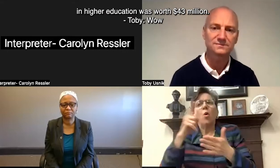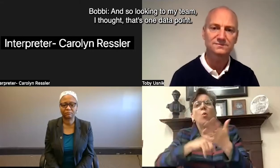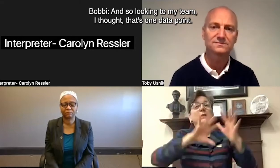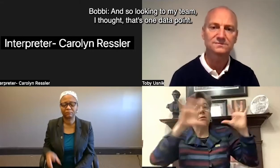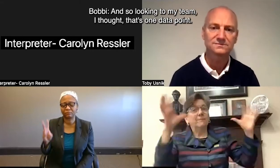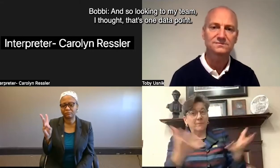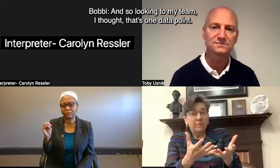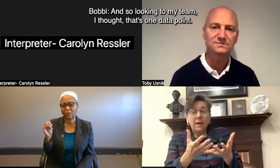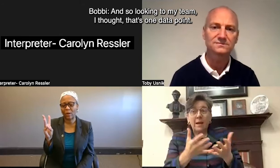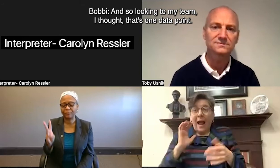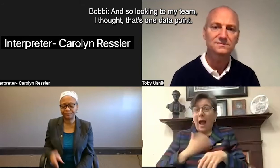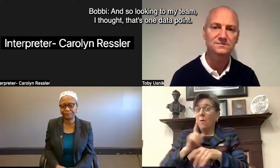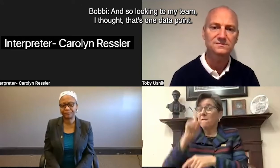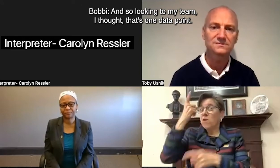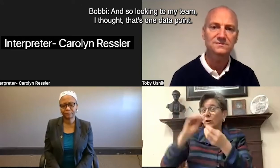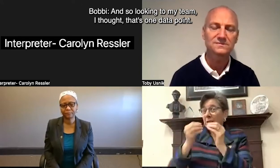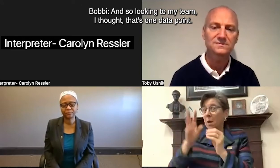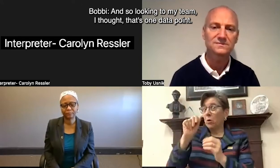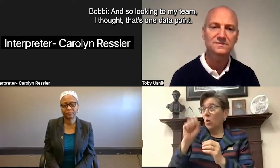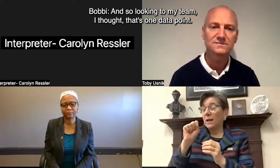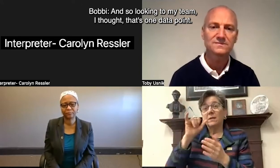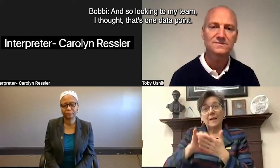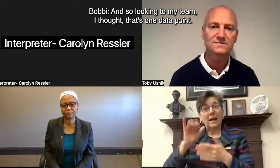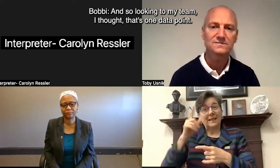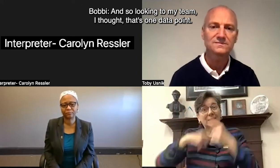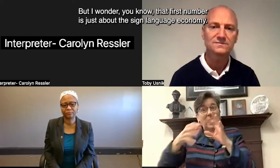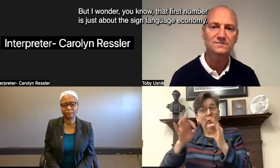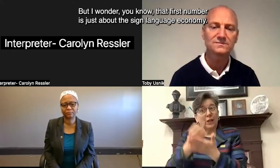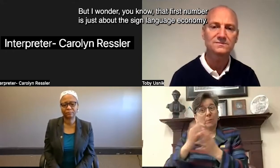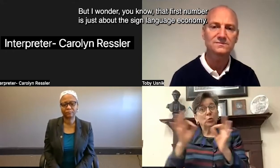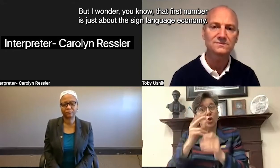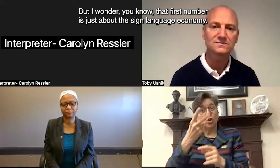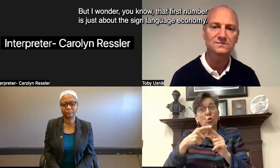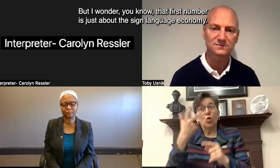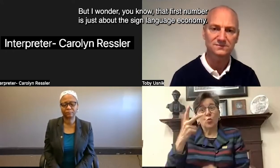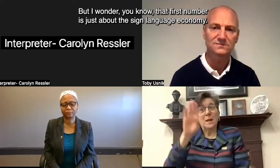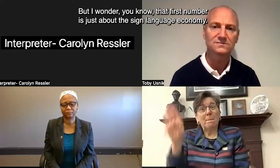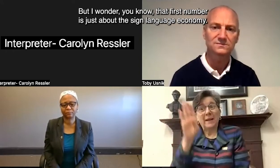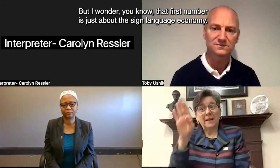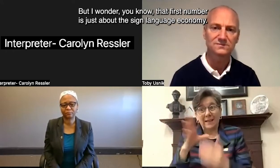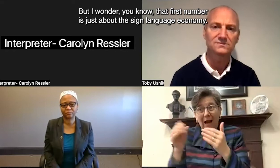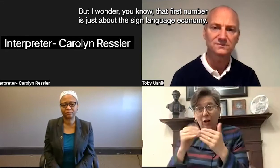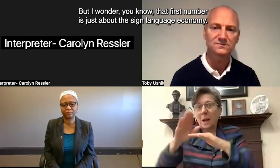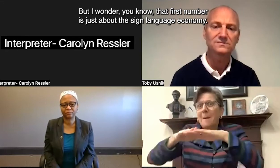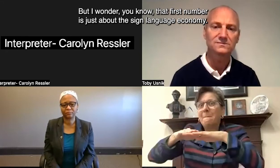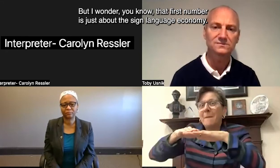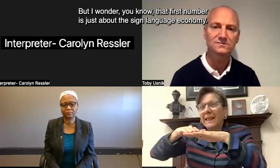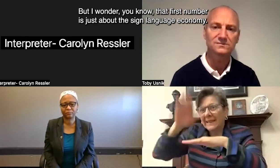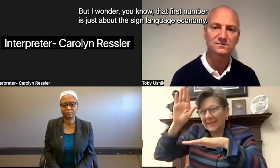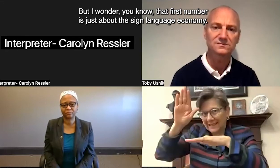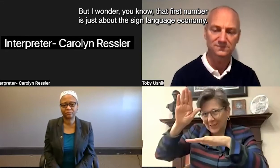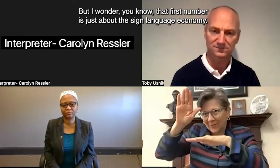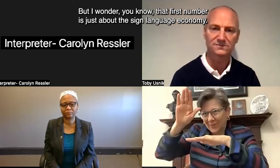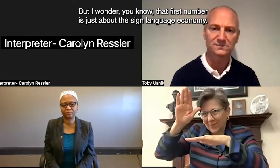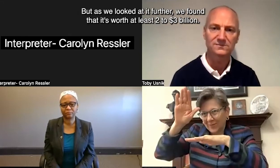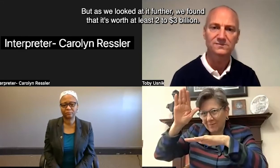my team, I thought that's one data point. But I wonder, you know, that first number is just about the sign language economy. But as we looked at it